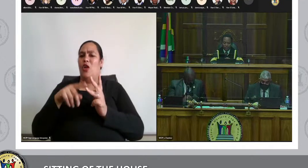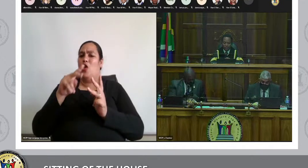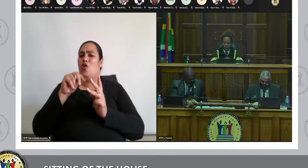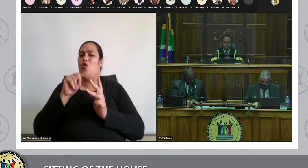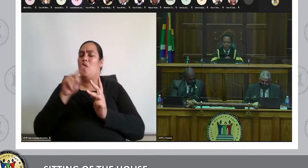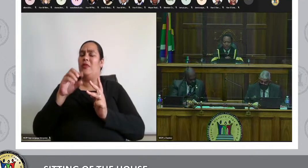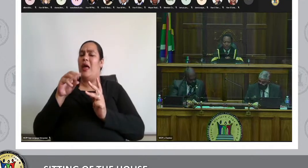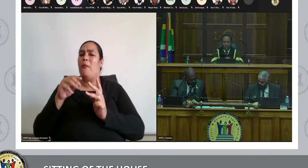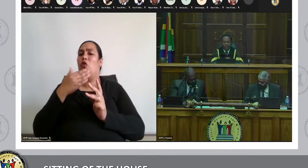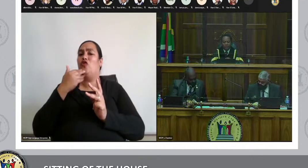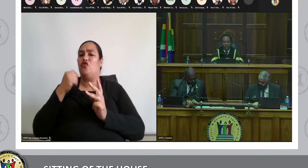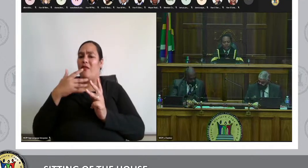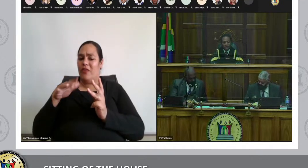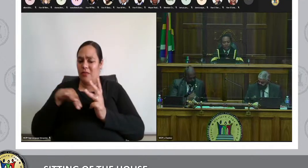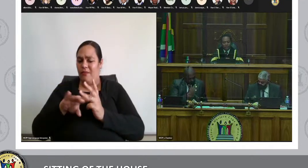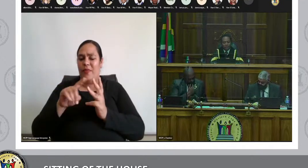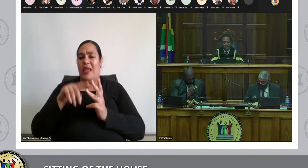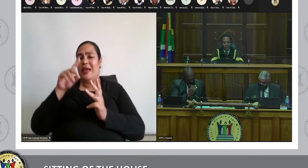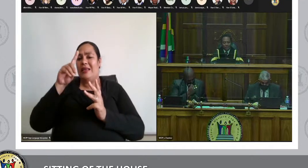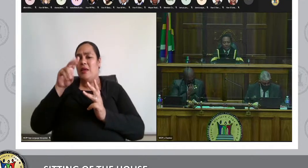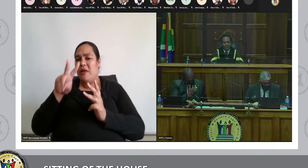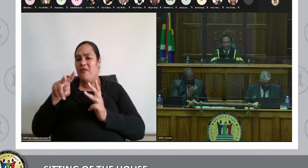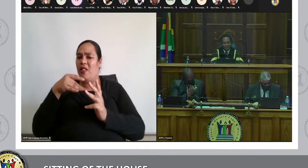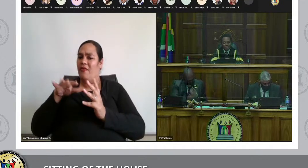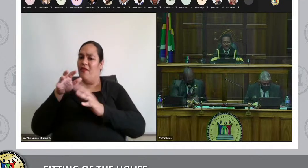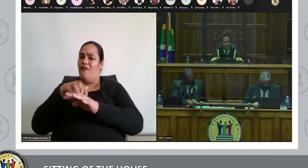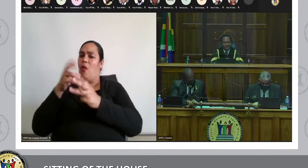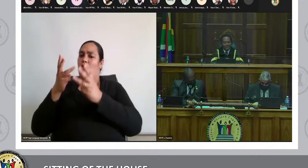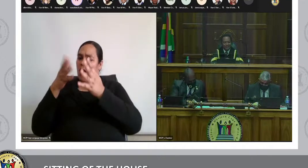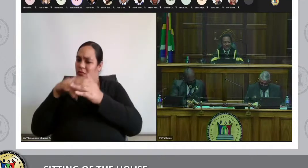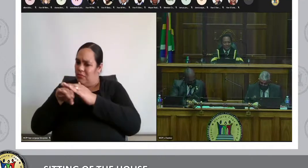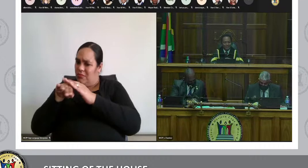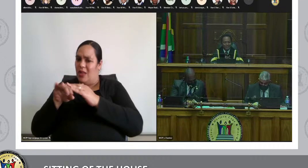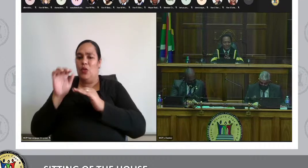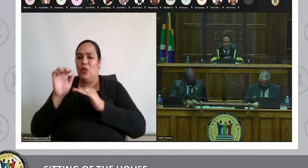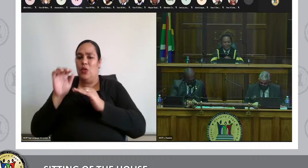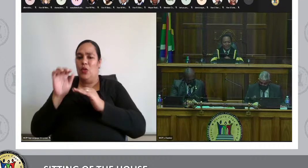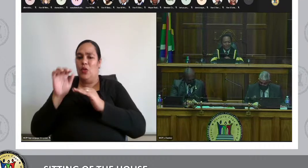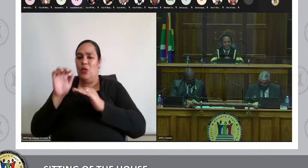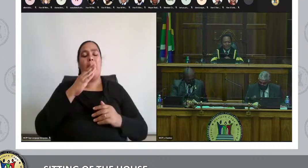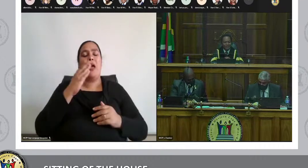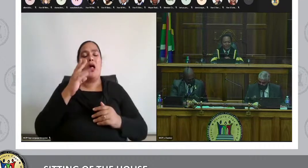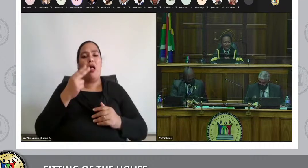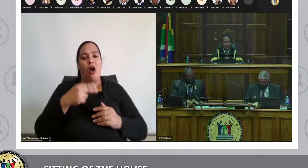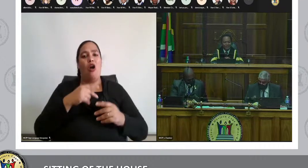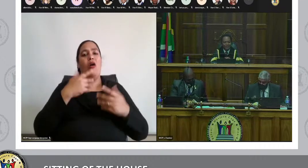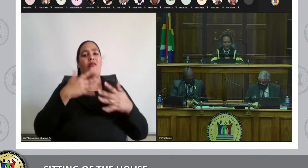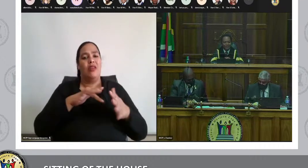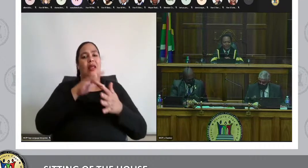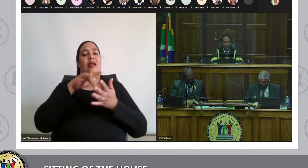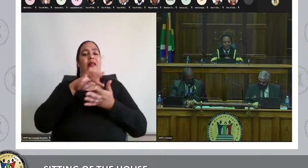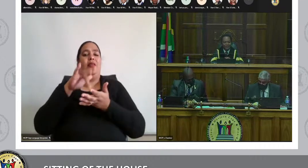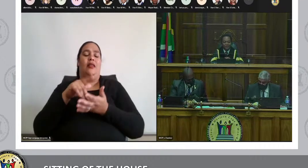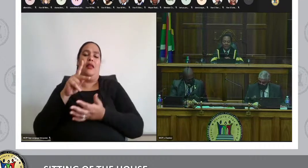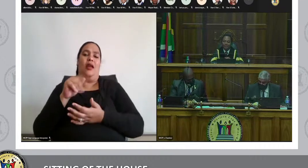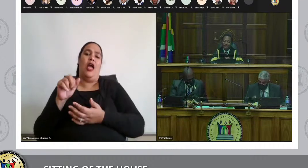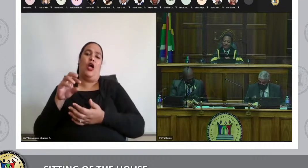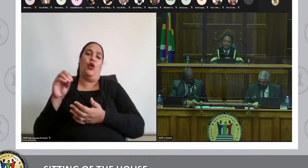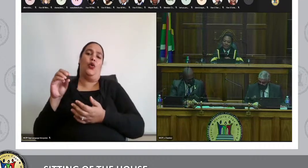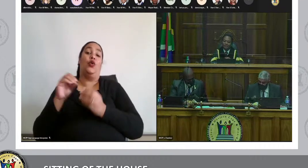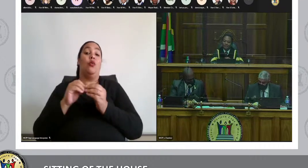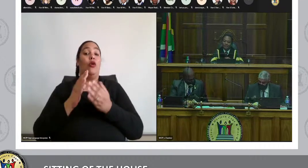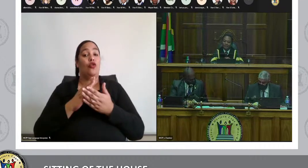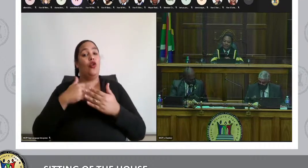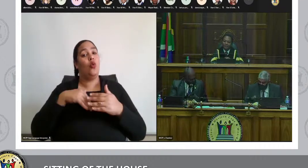in Strand, we have been in Durbanville, Morningside to the farm workers. Tomorrow I'll be in Bella, next week we're in the Central Karoo to ensure that